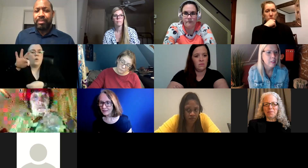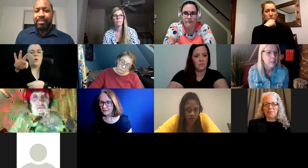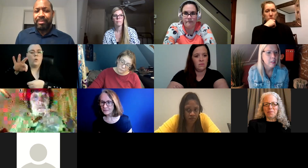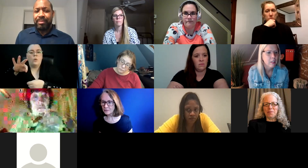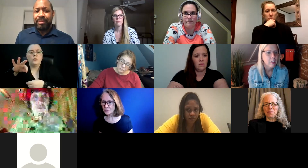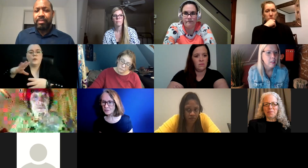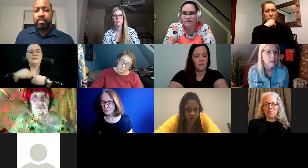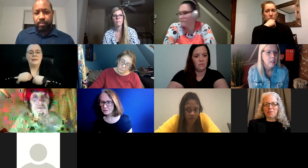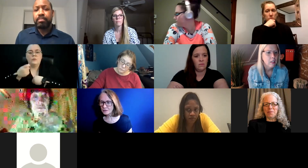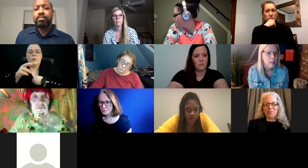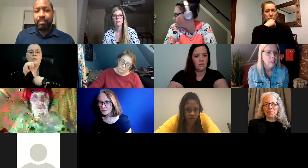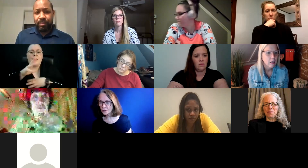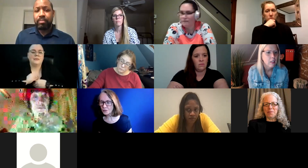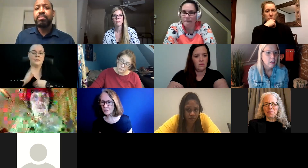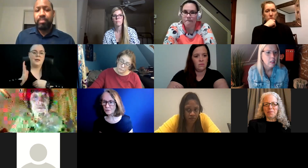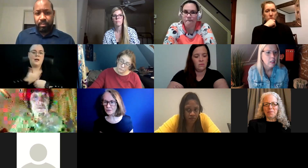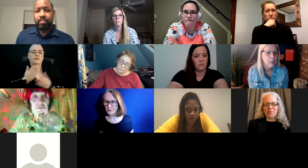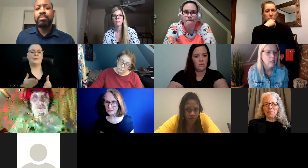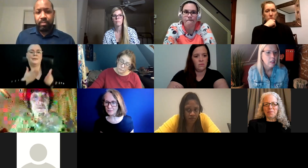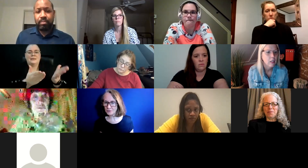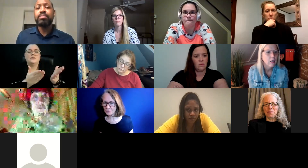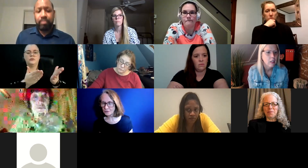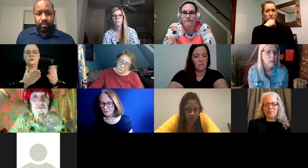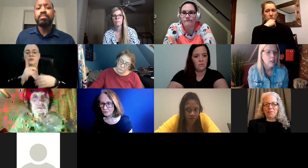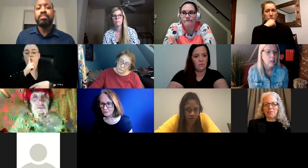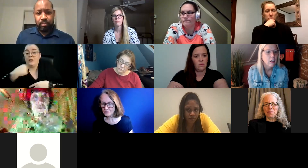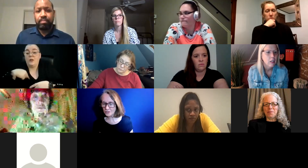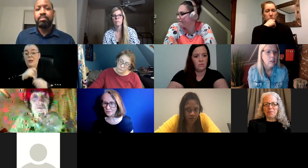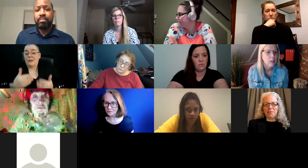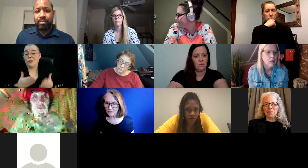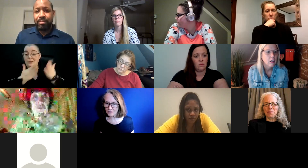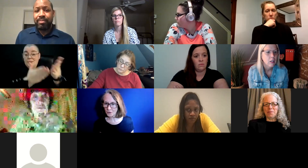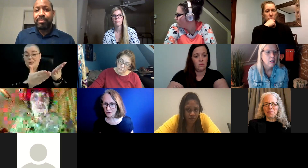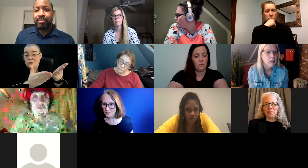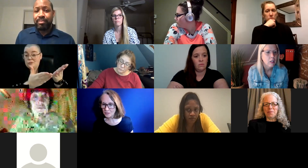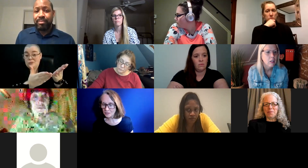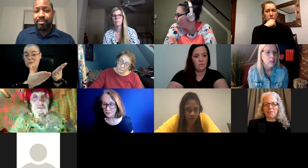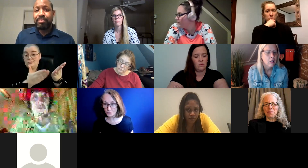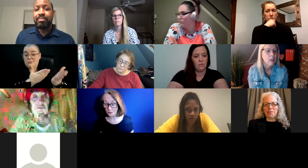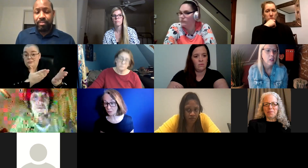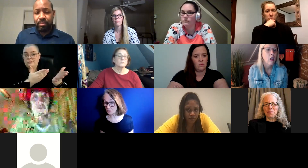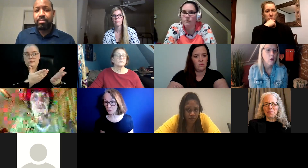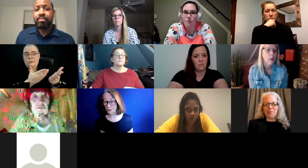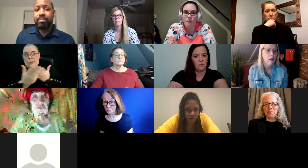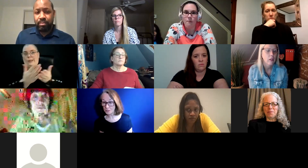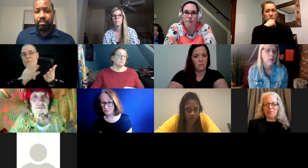The commission will be voting on whether they accept or don't accept our recommendations. We can always make